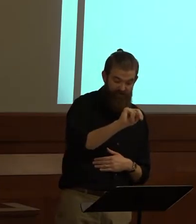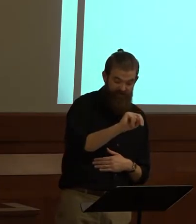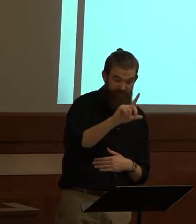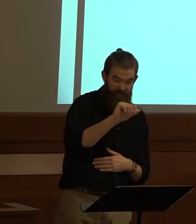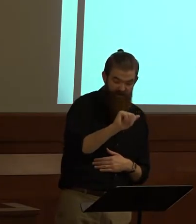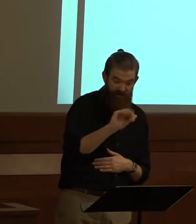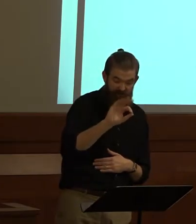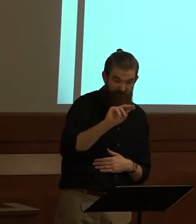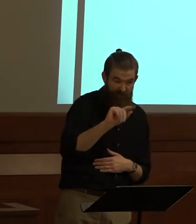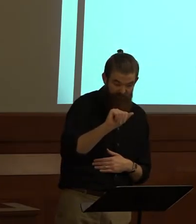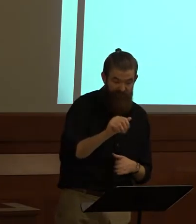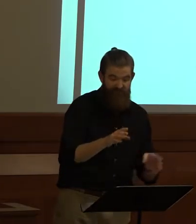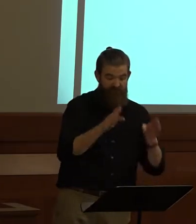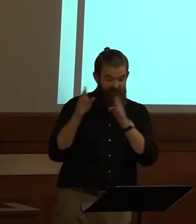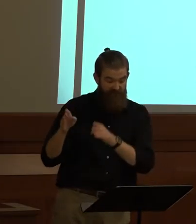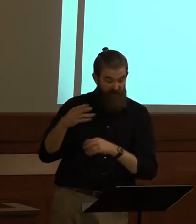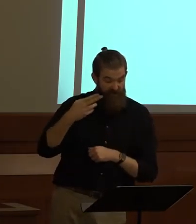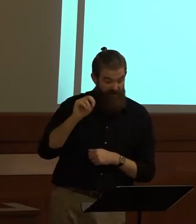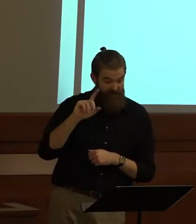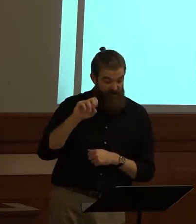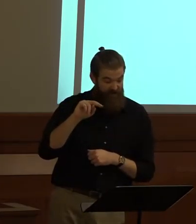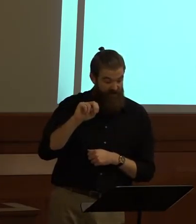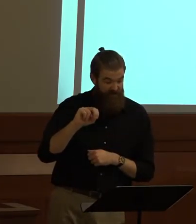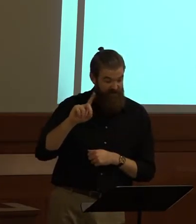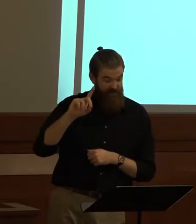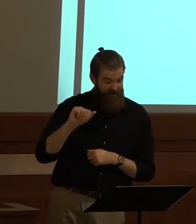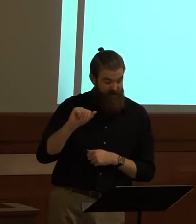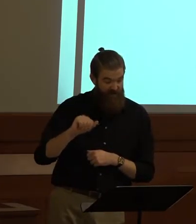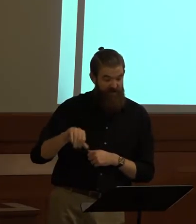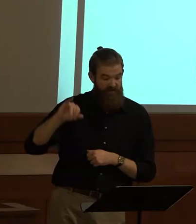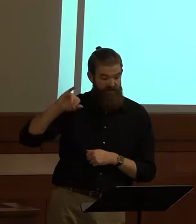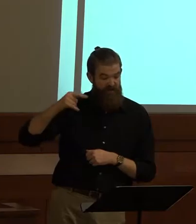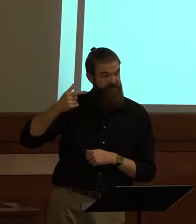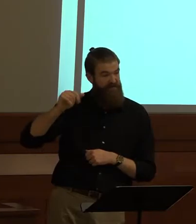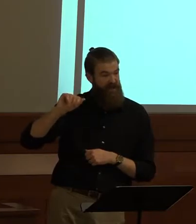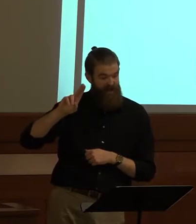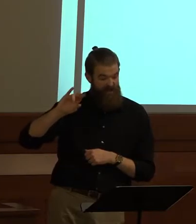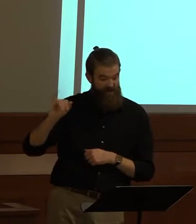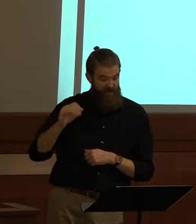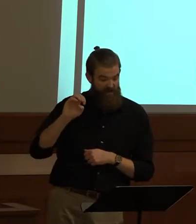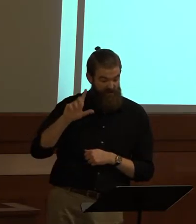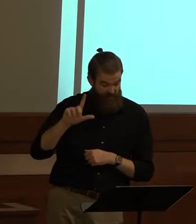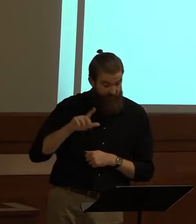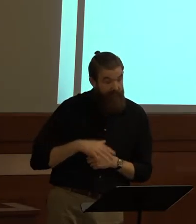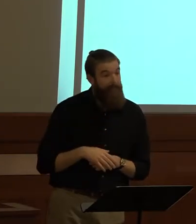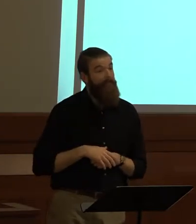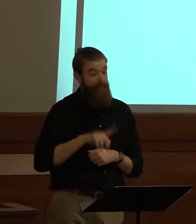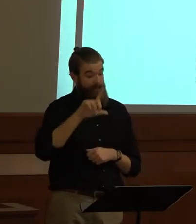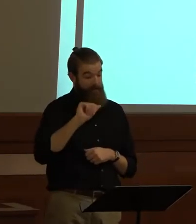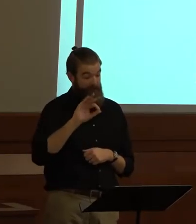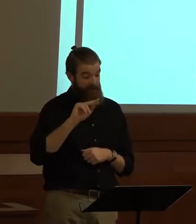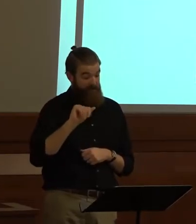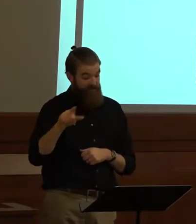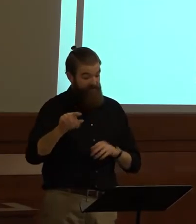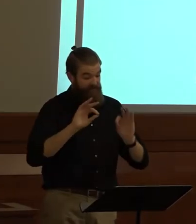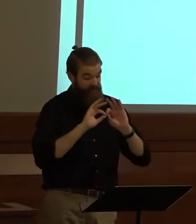fashionable neighborhood in Paris and the other half at La Grange, their country estate equipped with its own